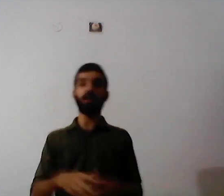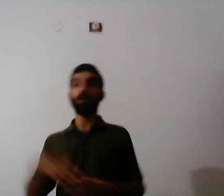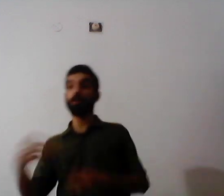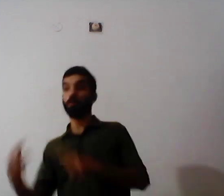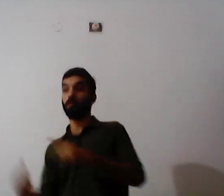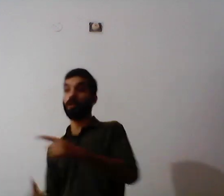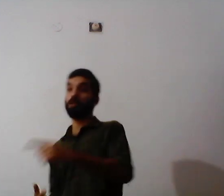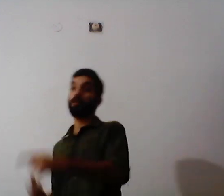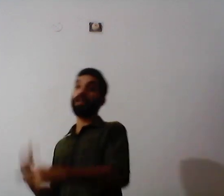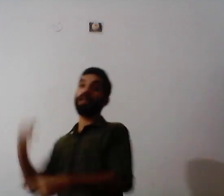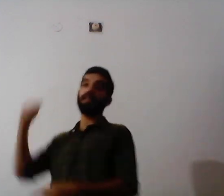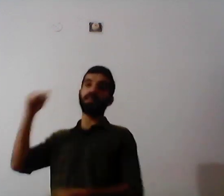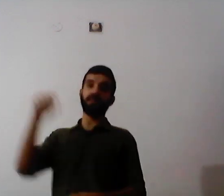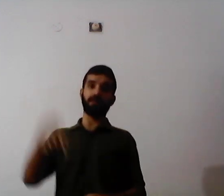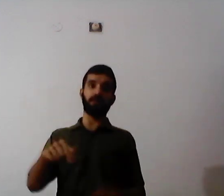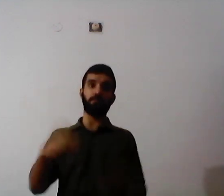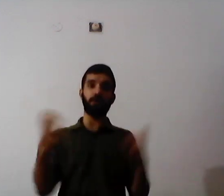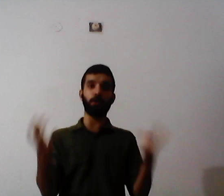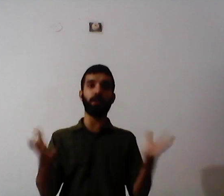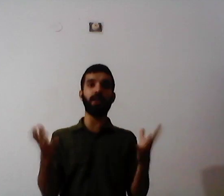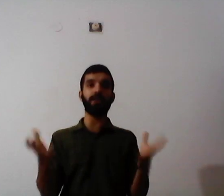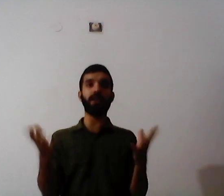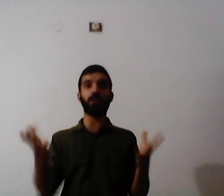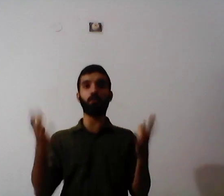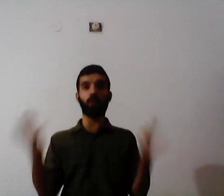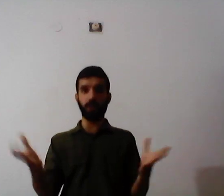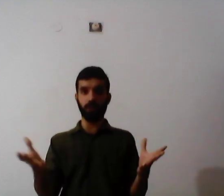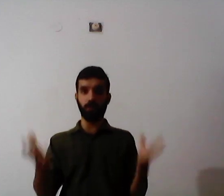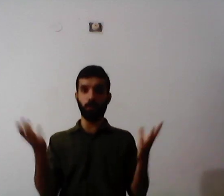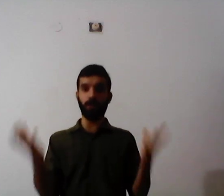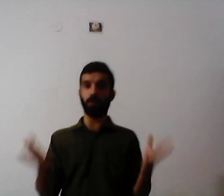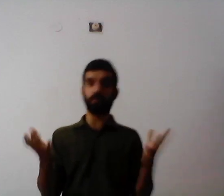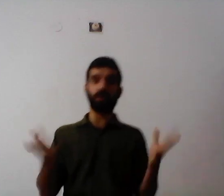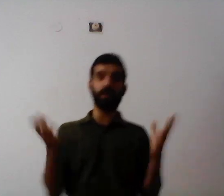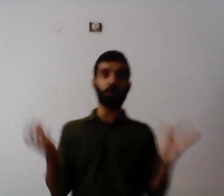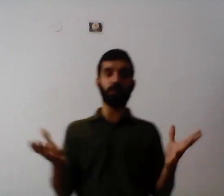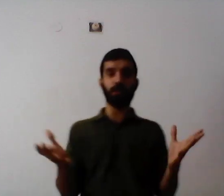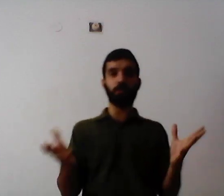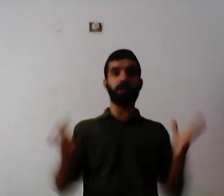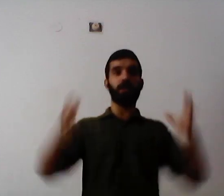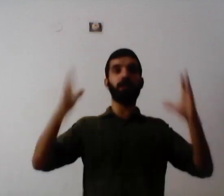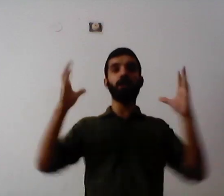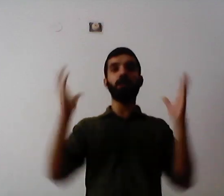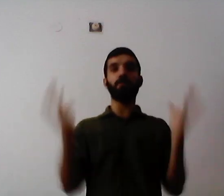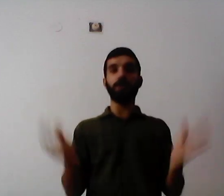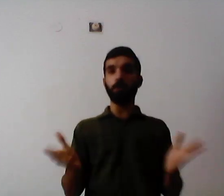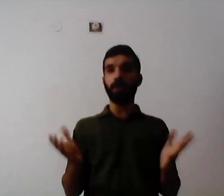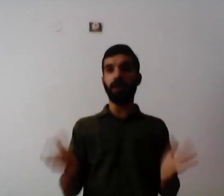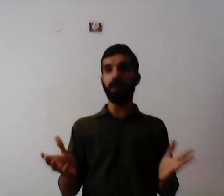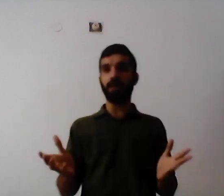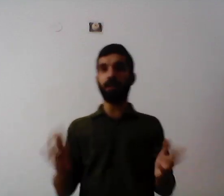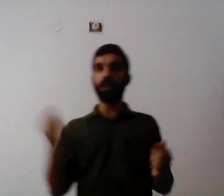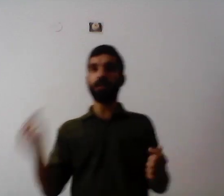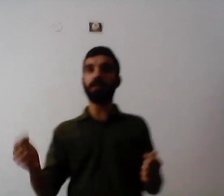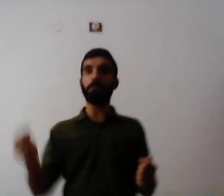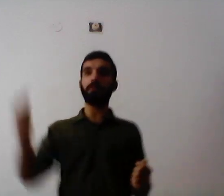So when you heat the system, when you heat that water or whatever liquid that you are taking, when you heat it, the temperature